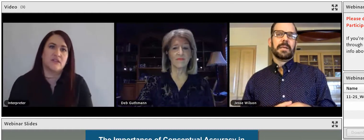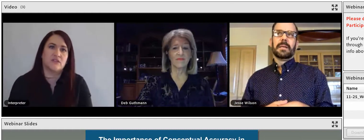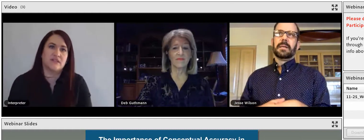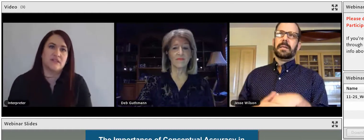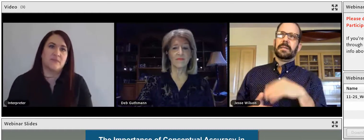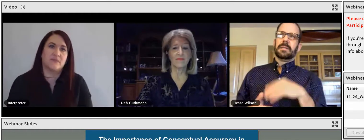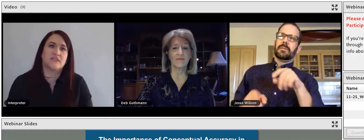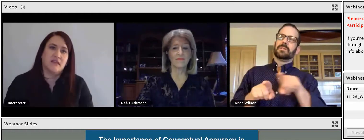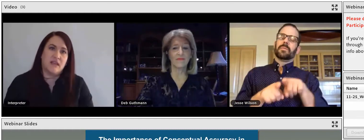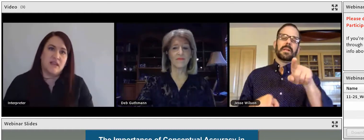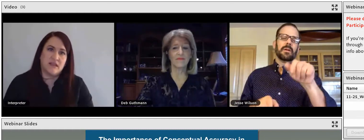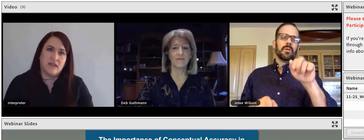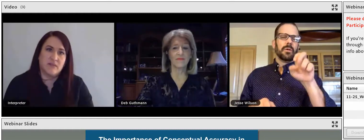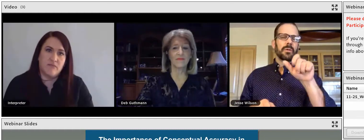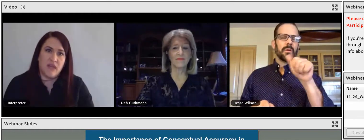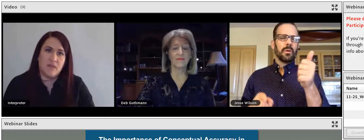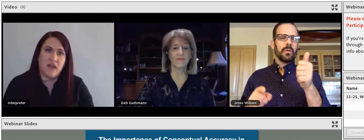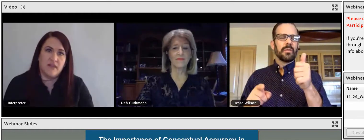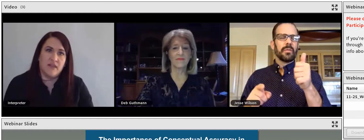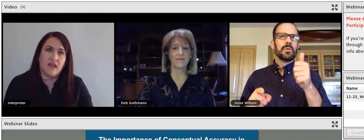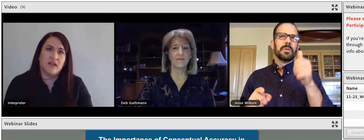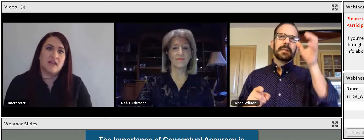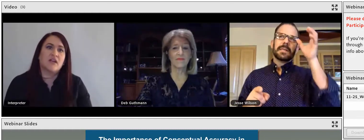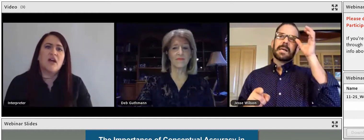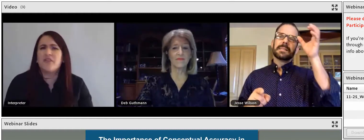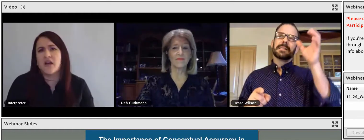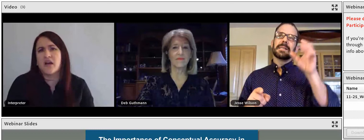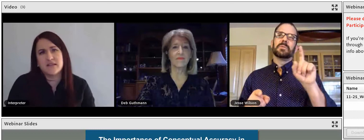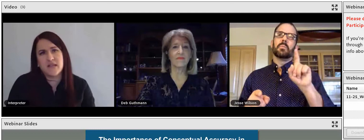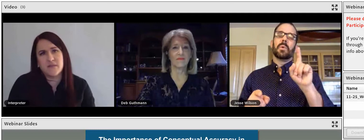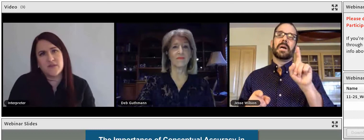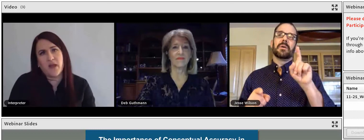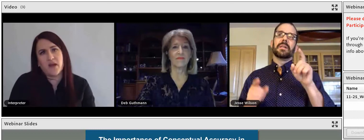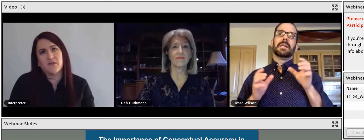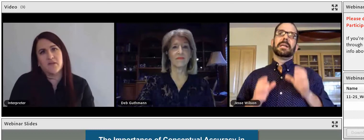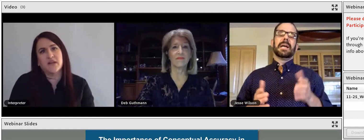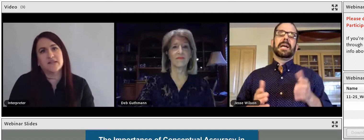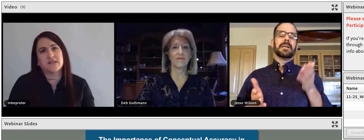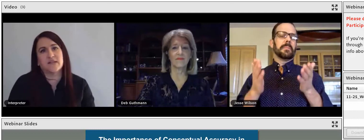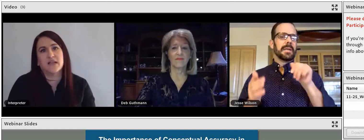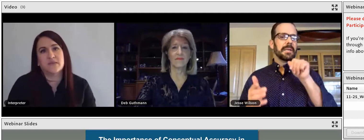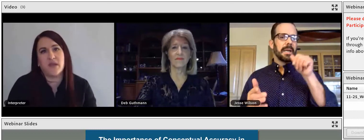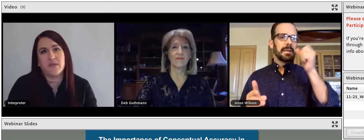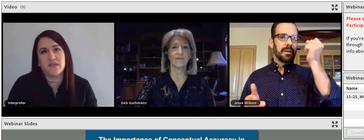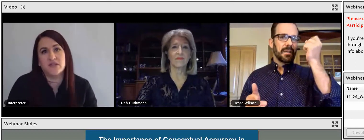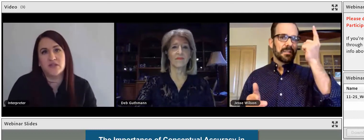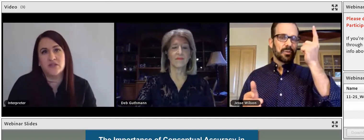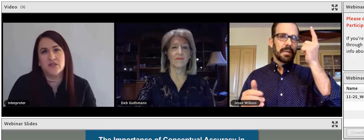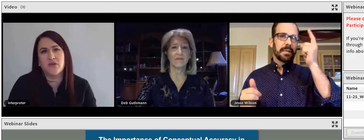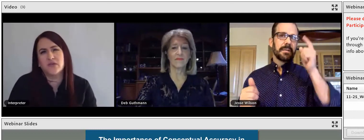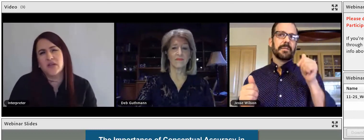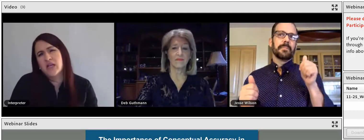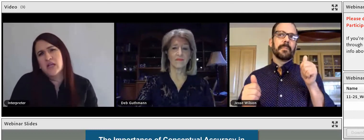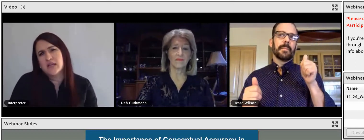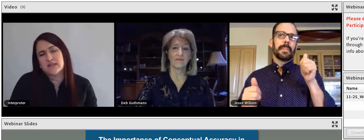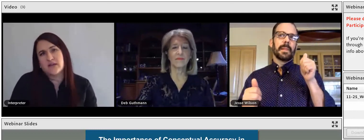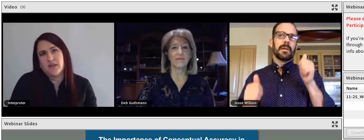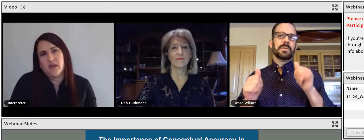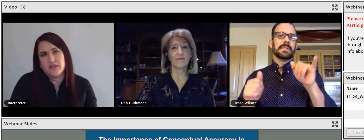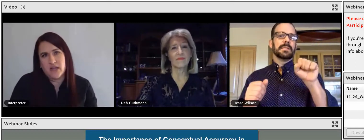sponsor associate with the 12 steps, and they get the meaning behind that. There are other concepts where, for instance, clients maybe